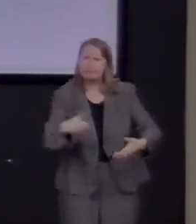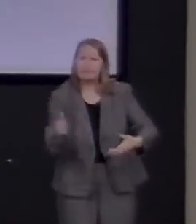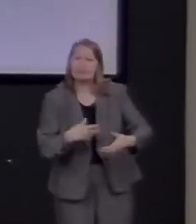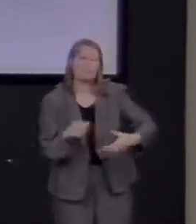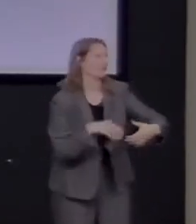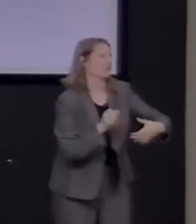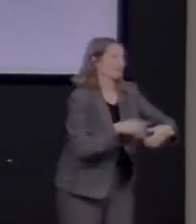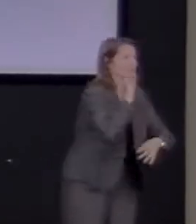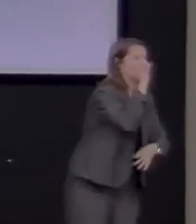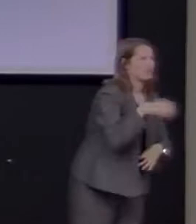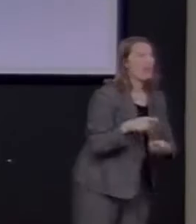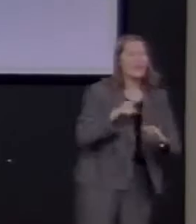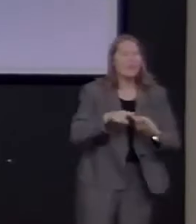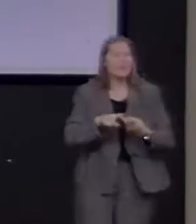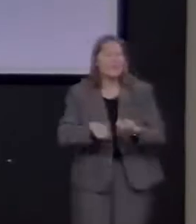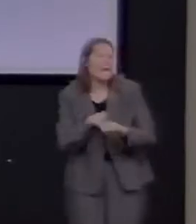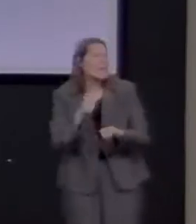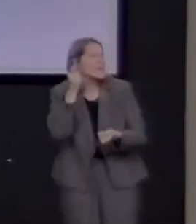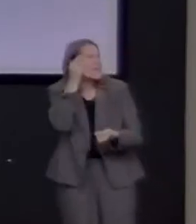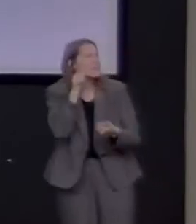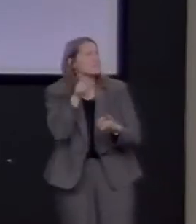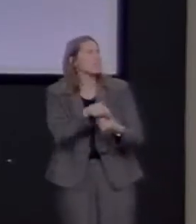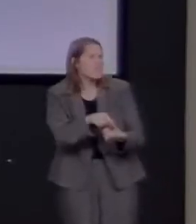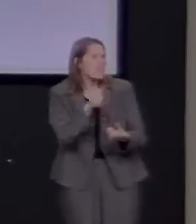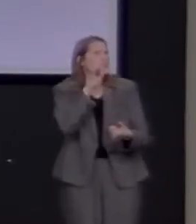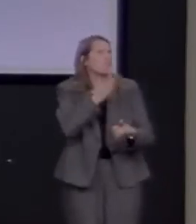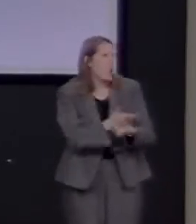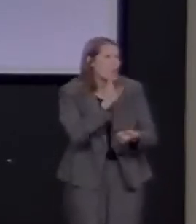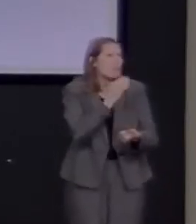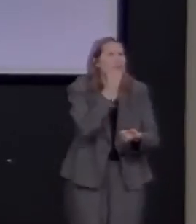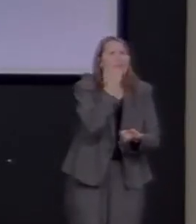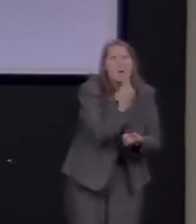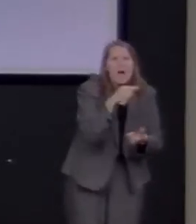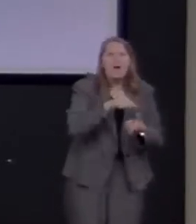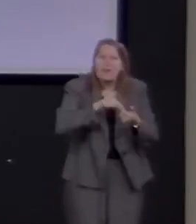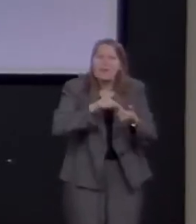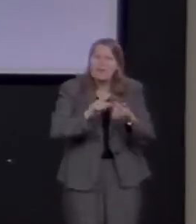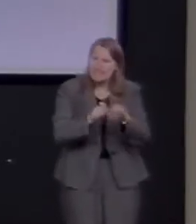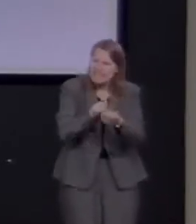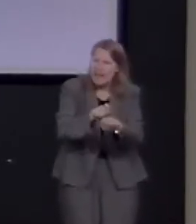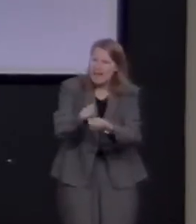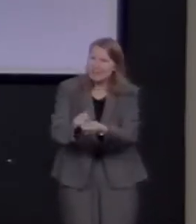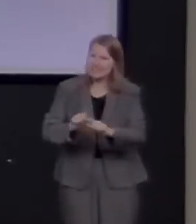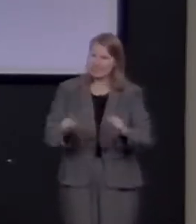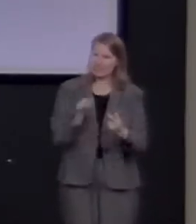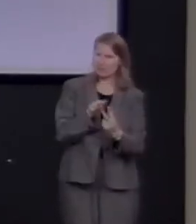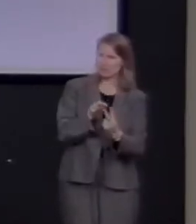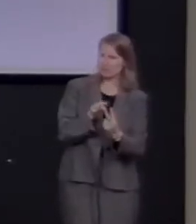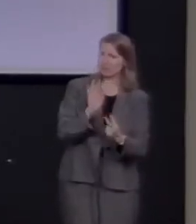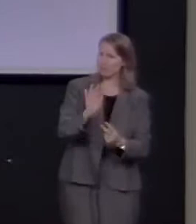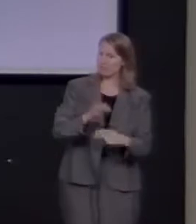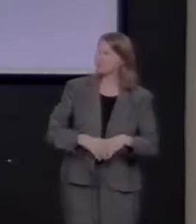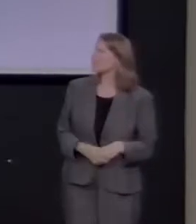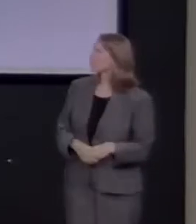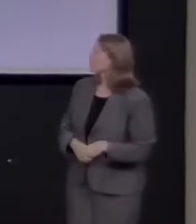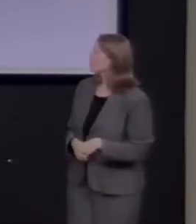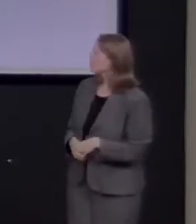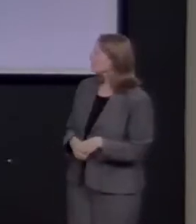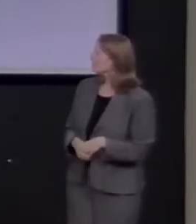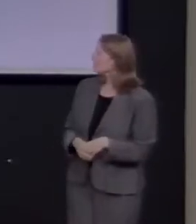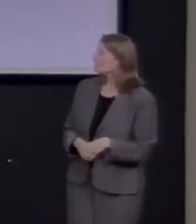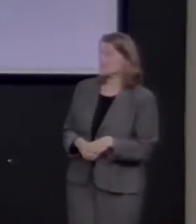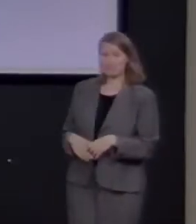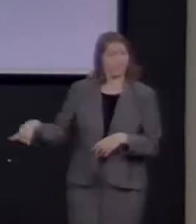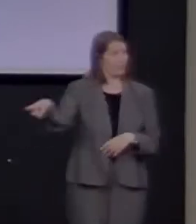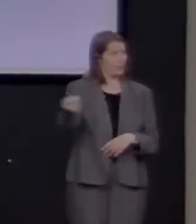is more exact, where you determine the exact number of items in a set that you require. I think very few of you would